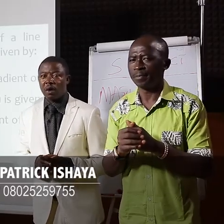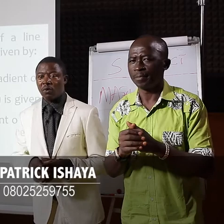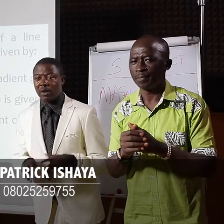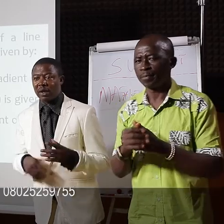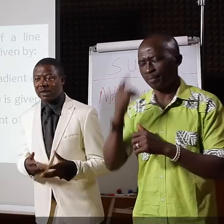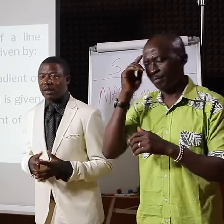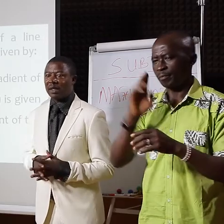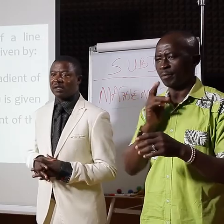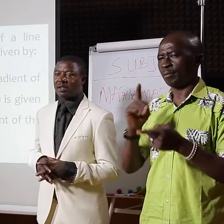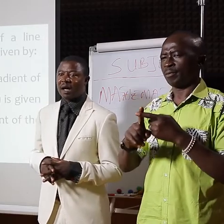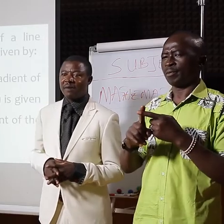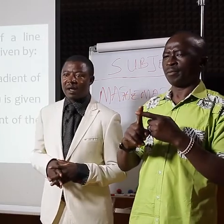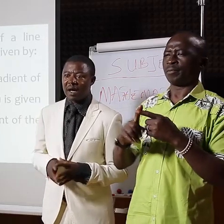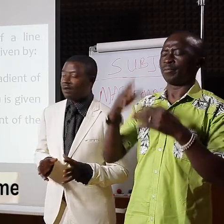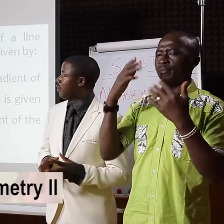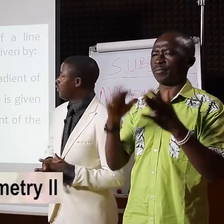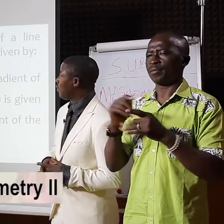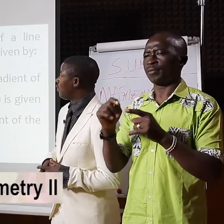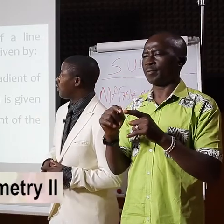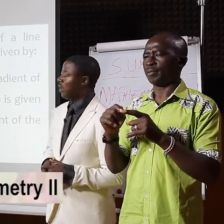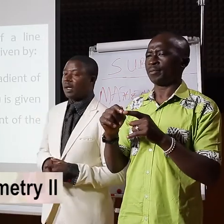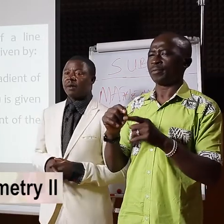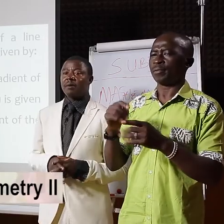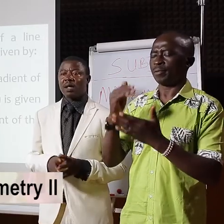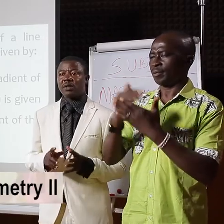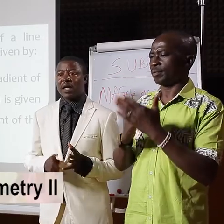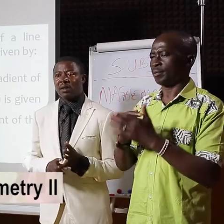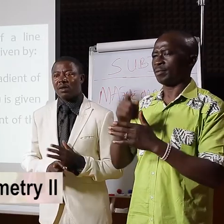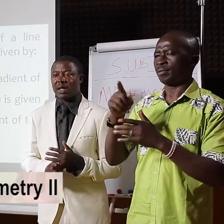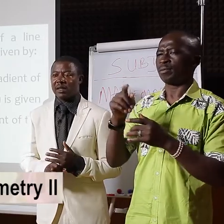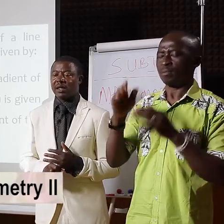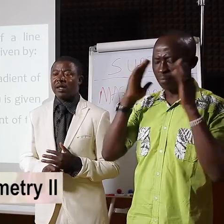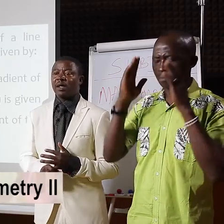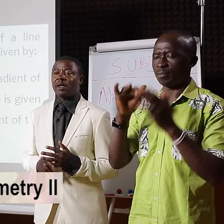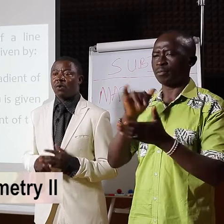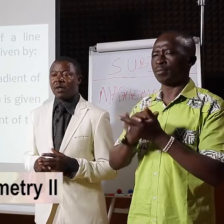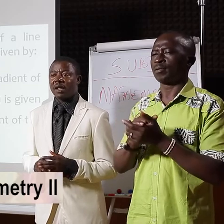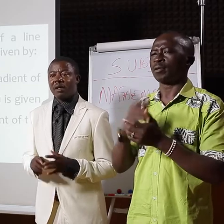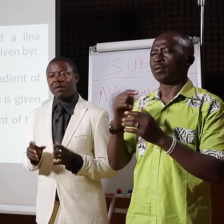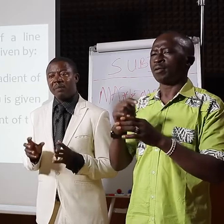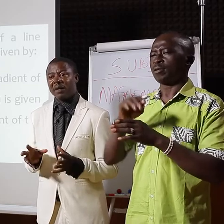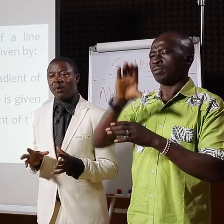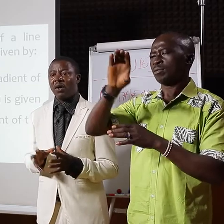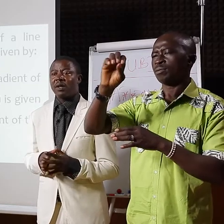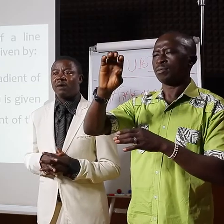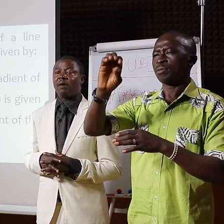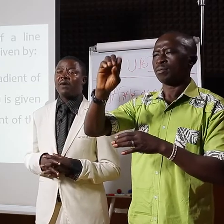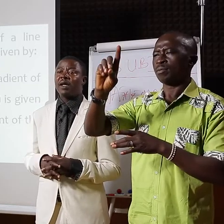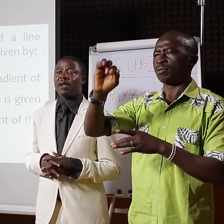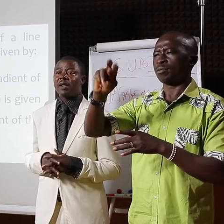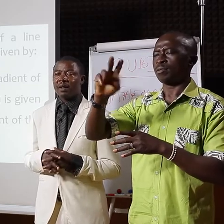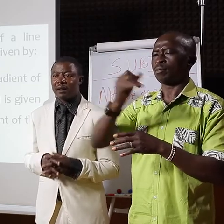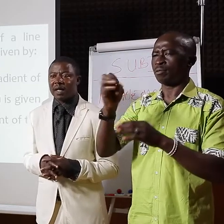for us to conclude the lesson, let's have a kind of review. You are to take note that the coordinate of the midpoint